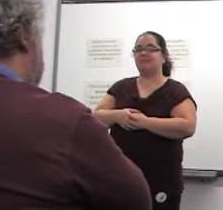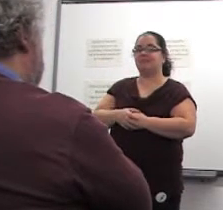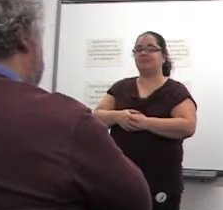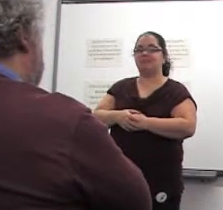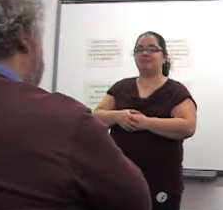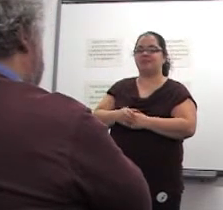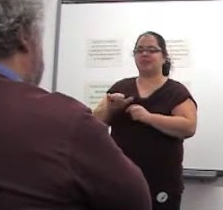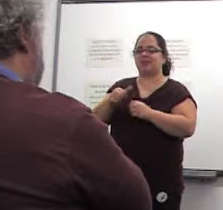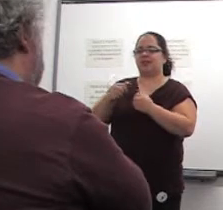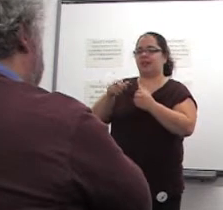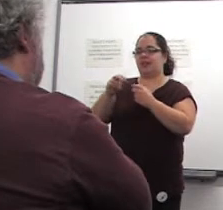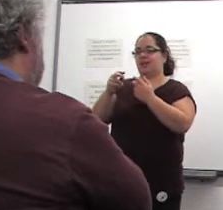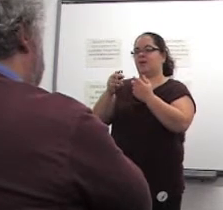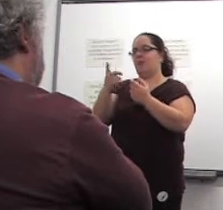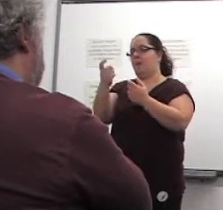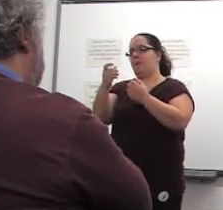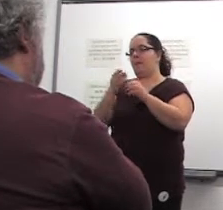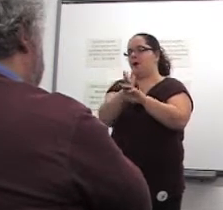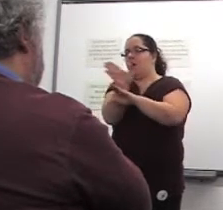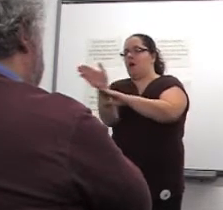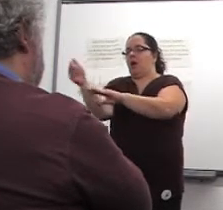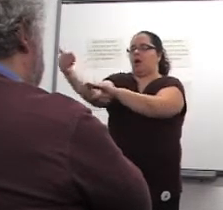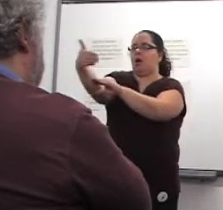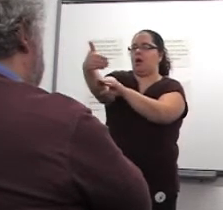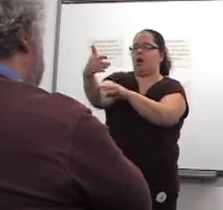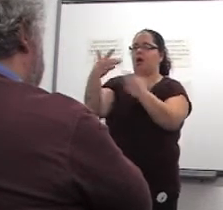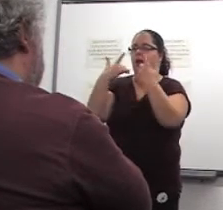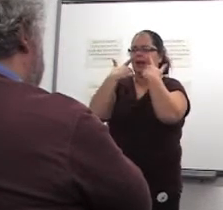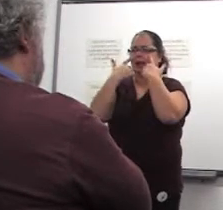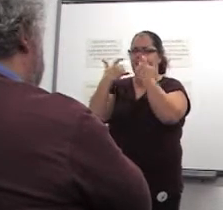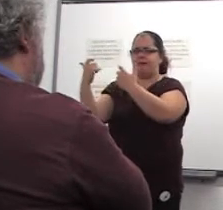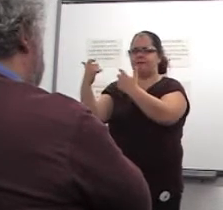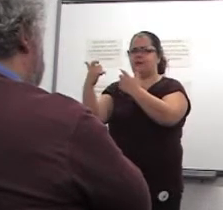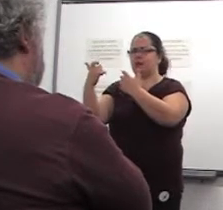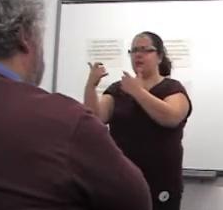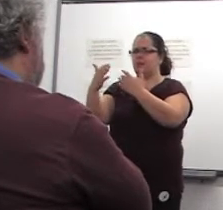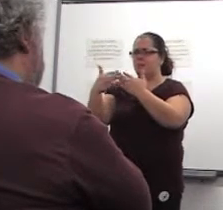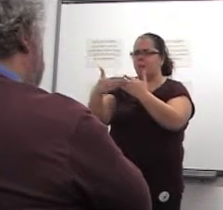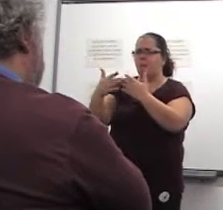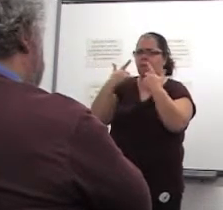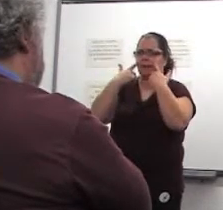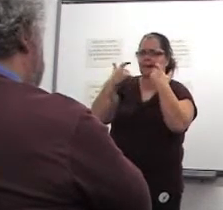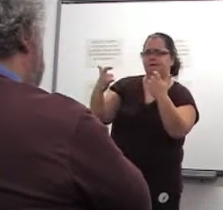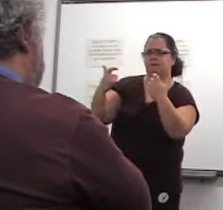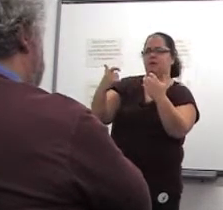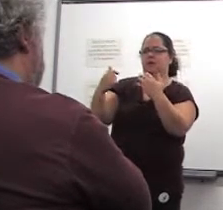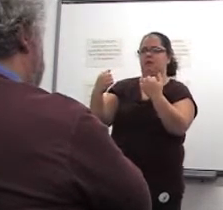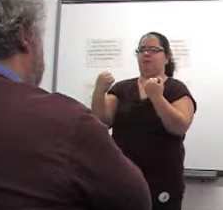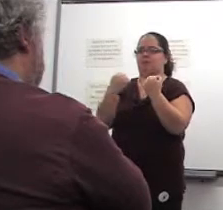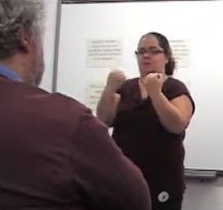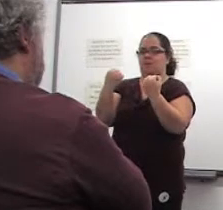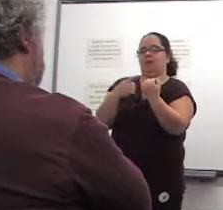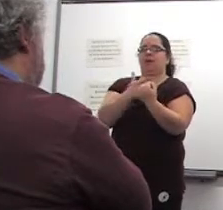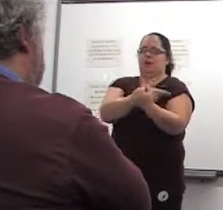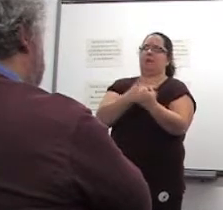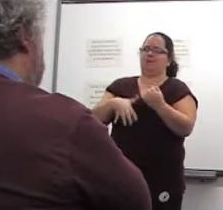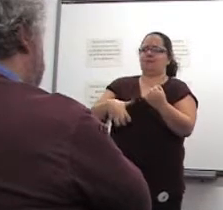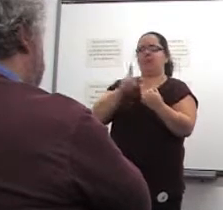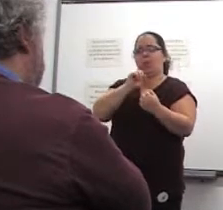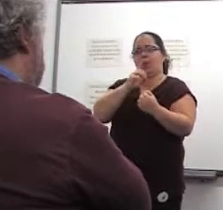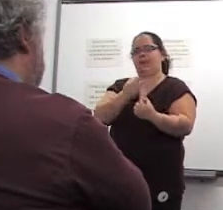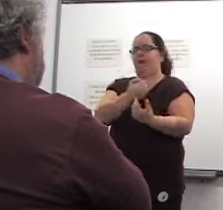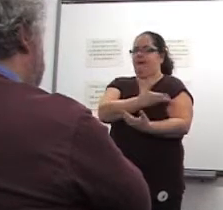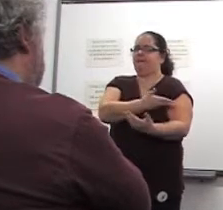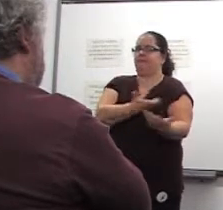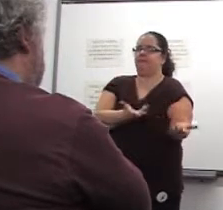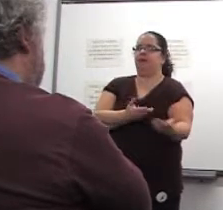He took the next corner carefully, more carefully than usual. He did have a pregnant woman in the car,